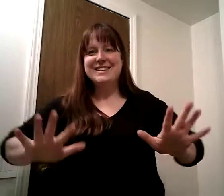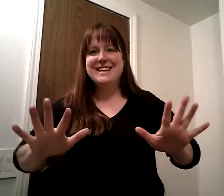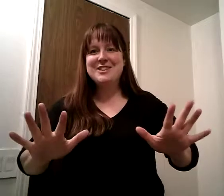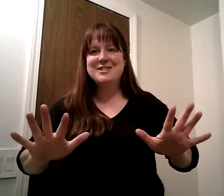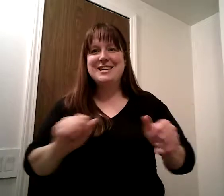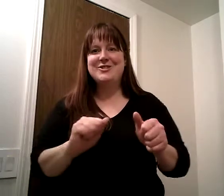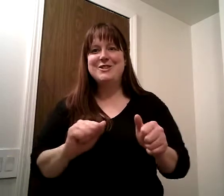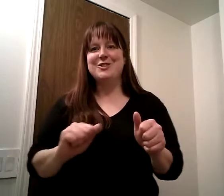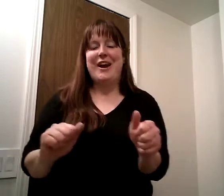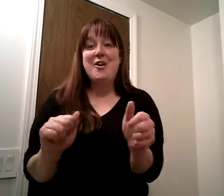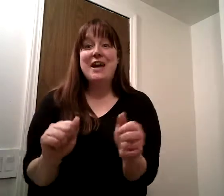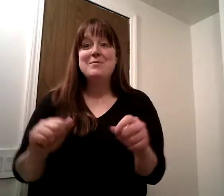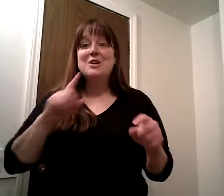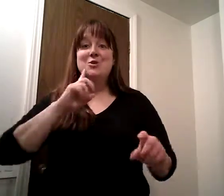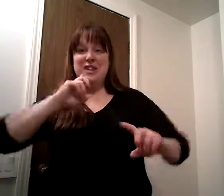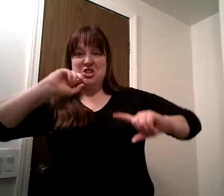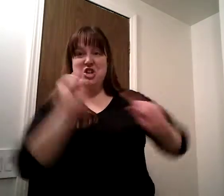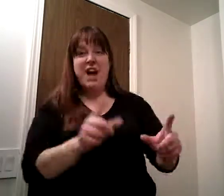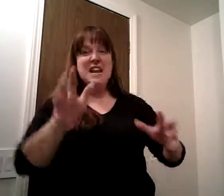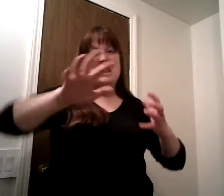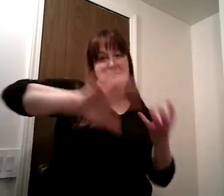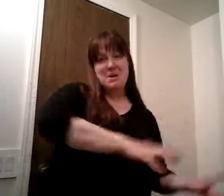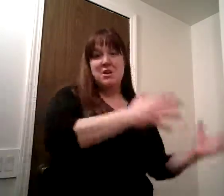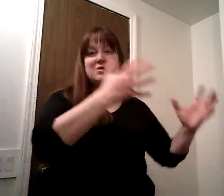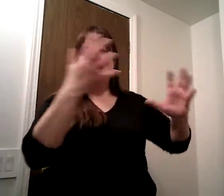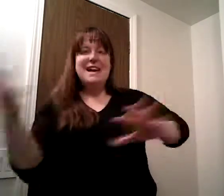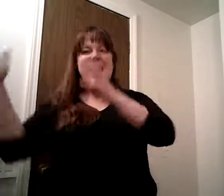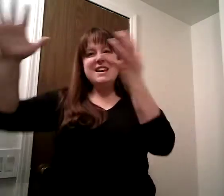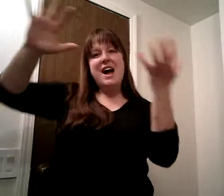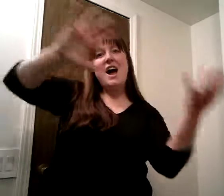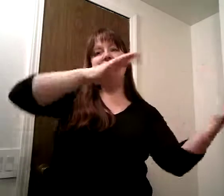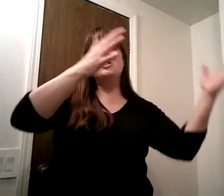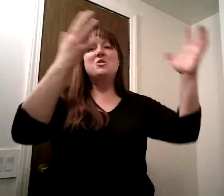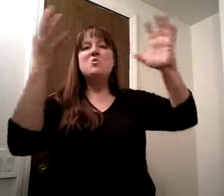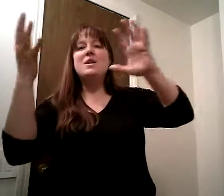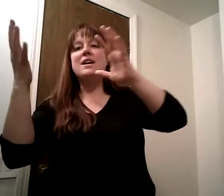Sign language just gives you chills, right? Okay, so we're going to chided the billows and hushed the wind.